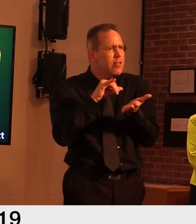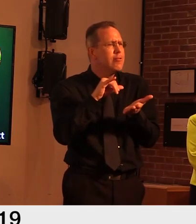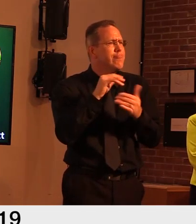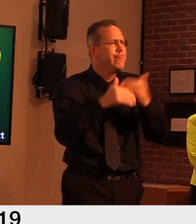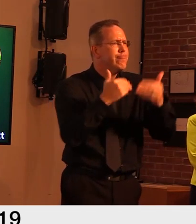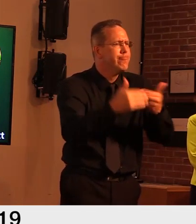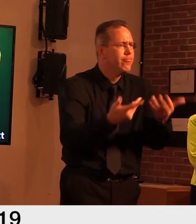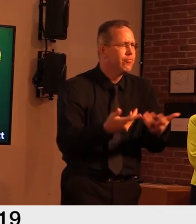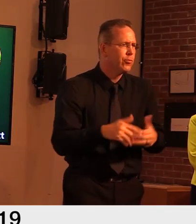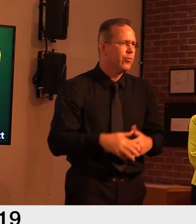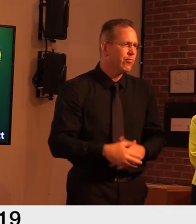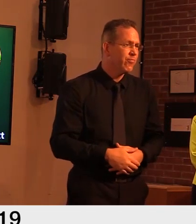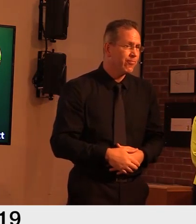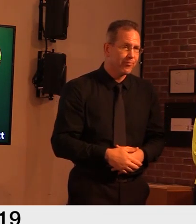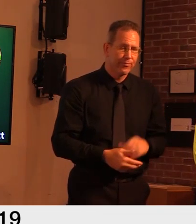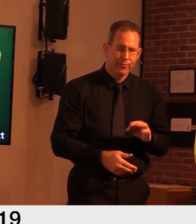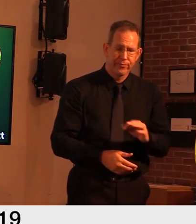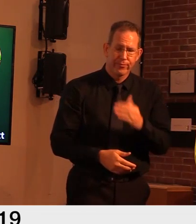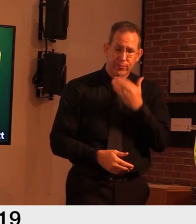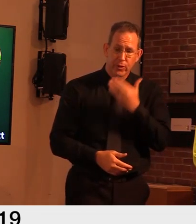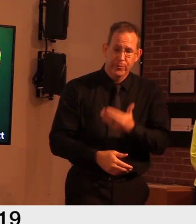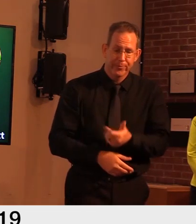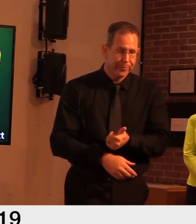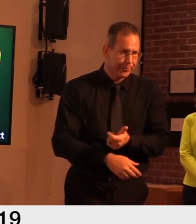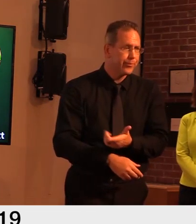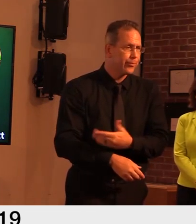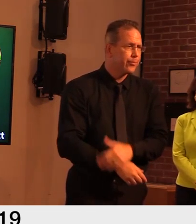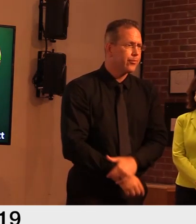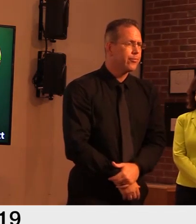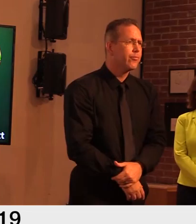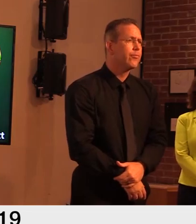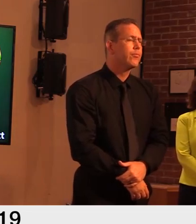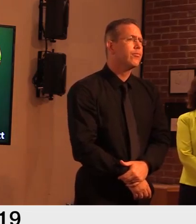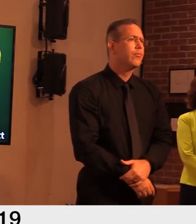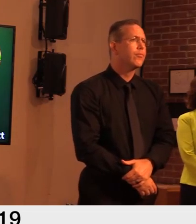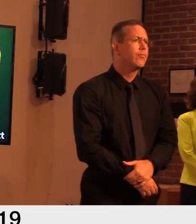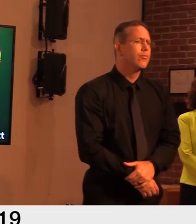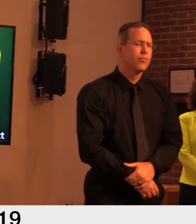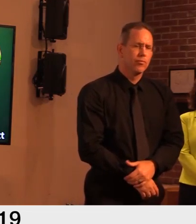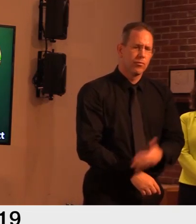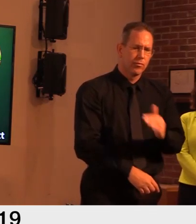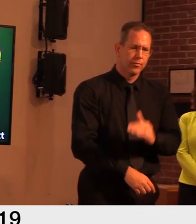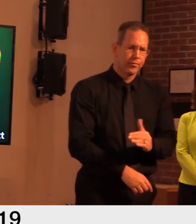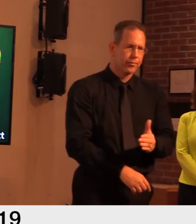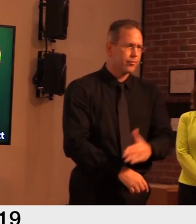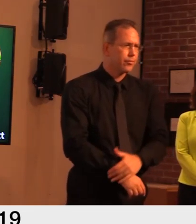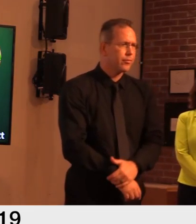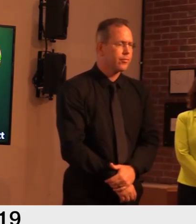had various things happen or not happen to them that we're now learning about retrospectively.